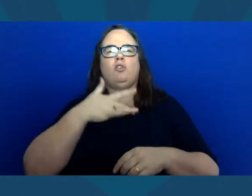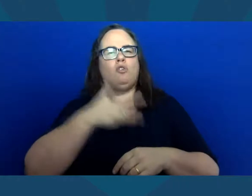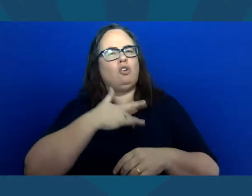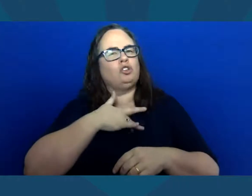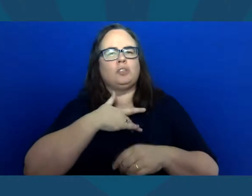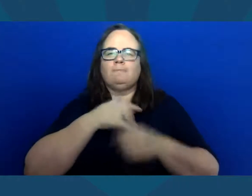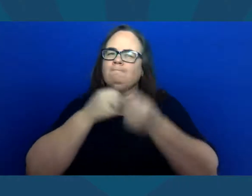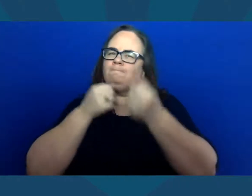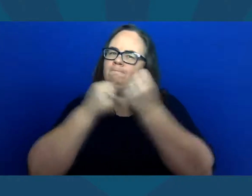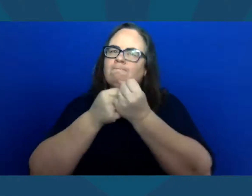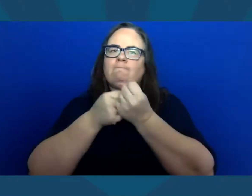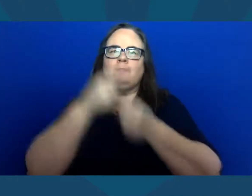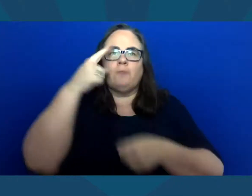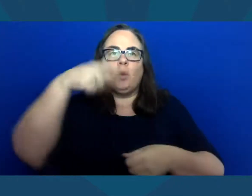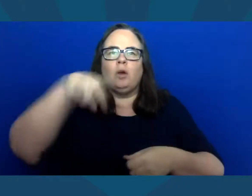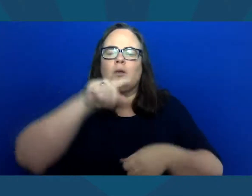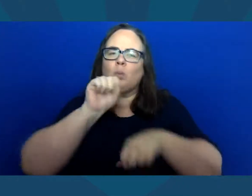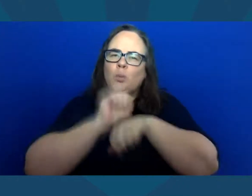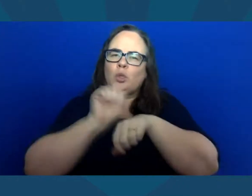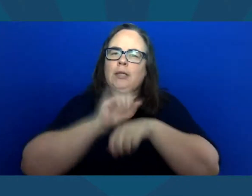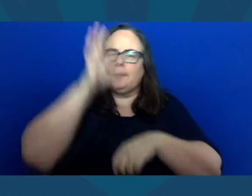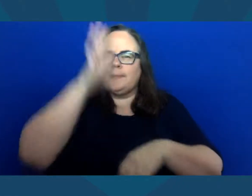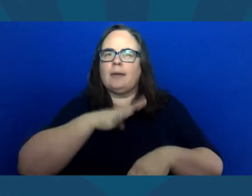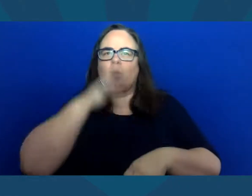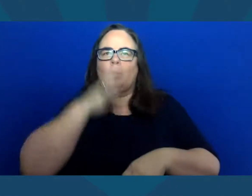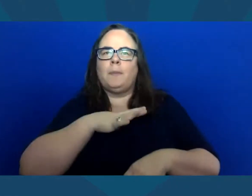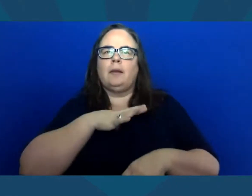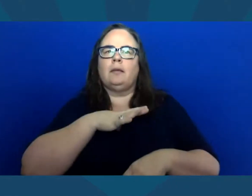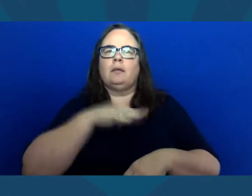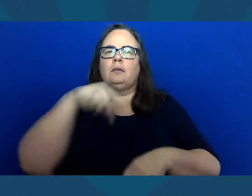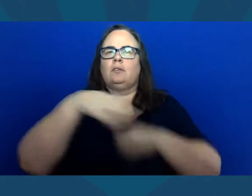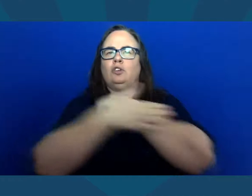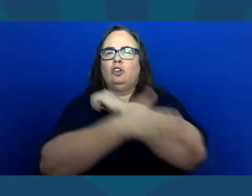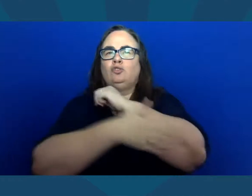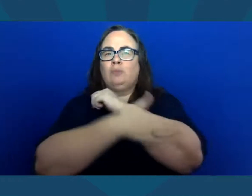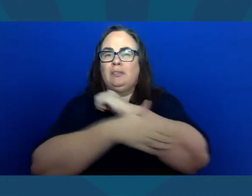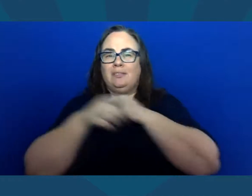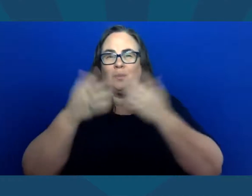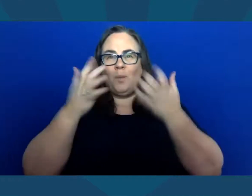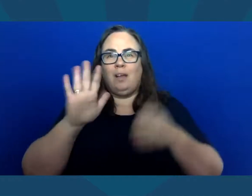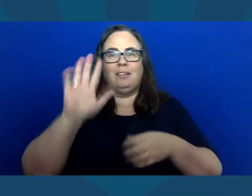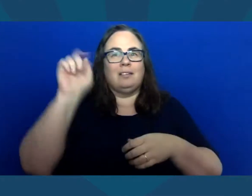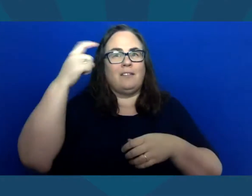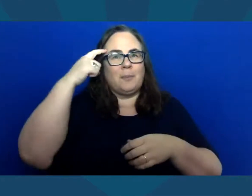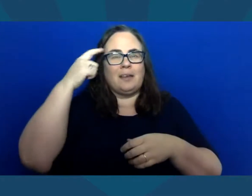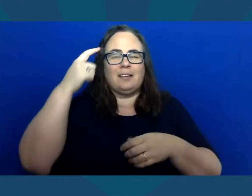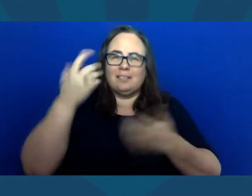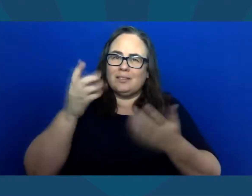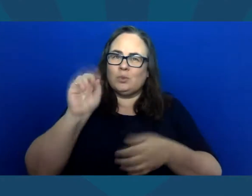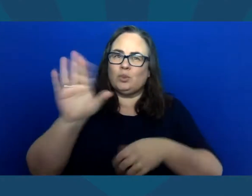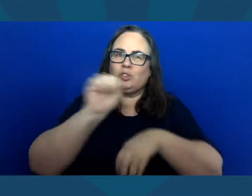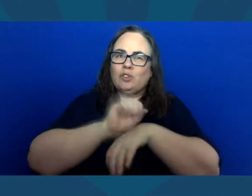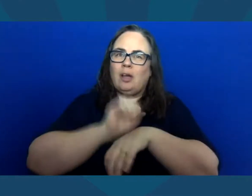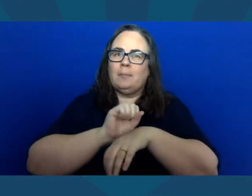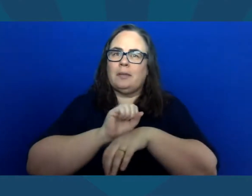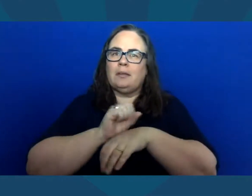side. So my heart is with the working men and women of this country who want their government to do its